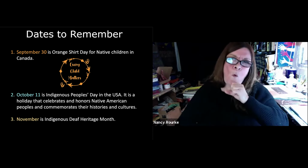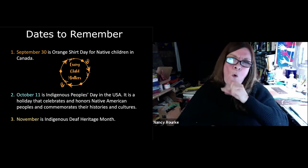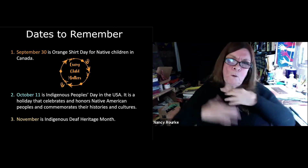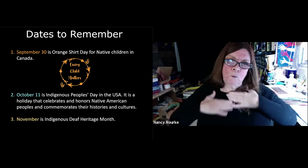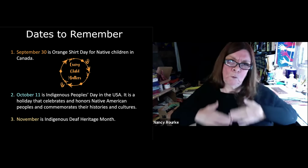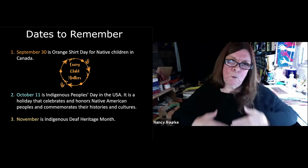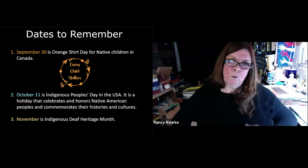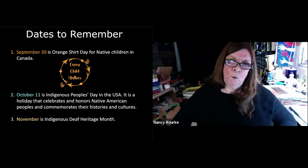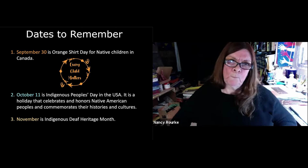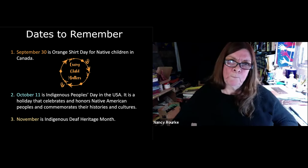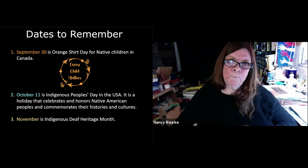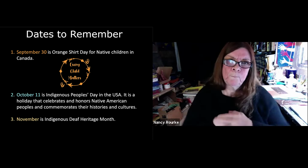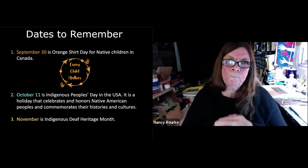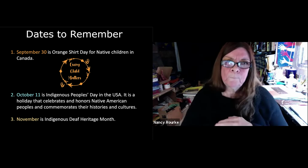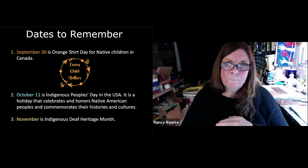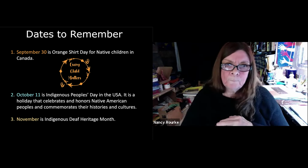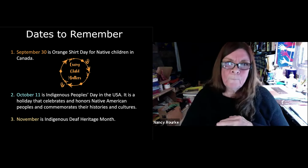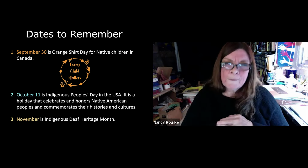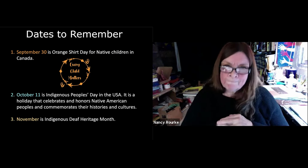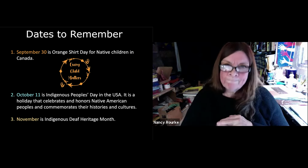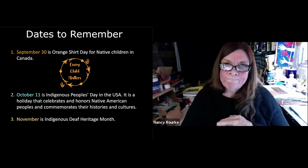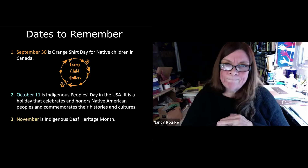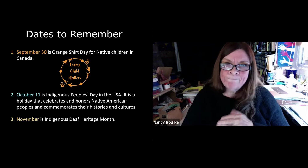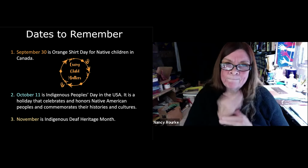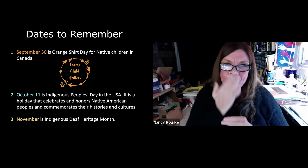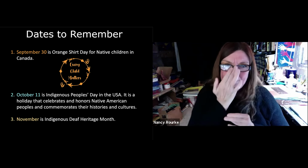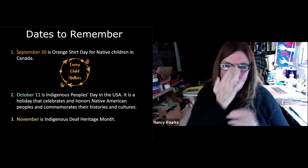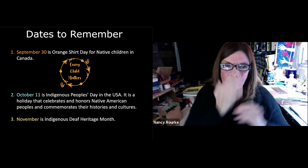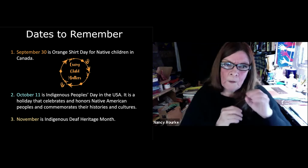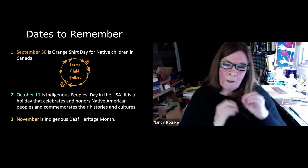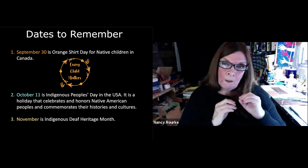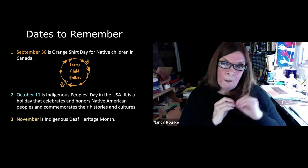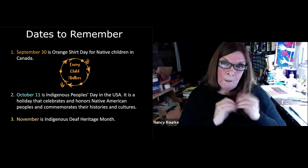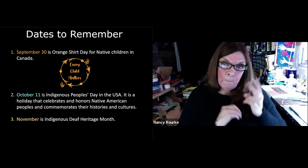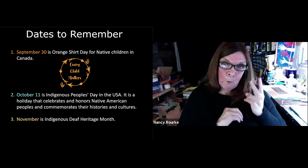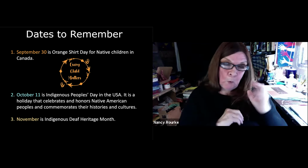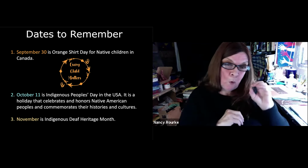hold their memory and then honor them by wearing an orange shirt.